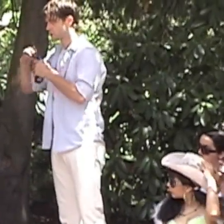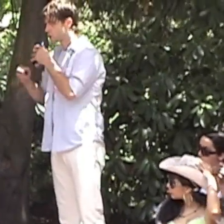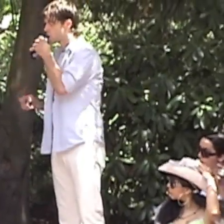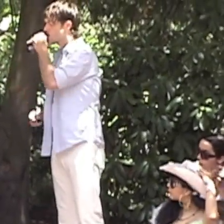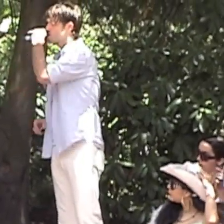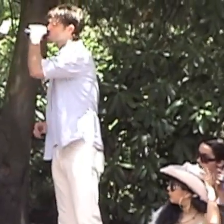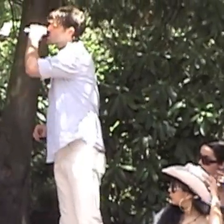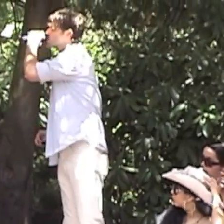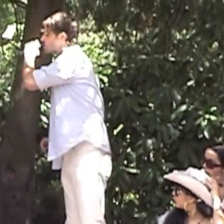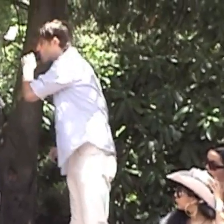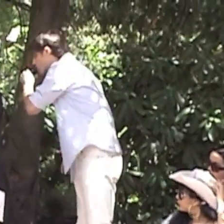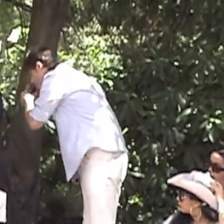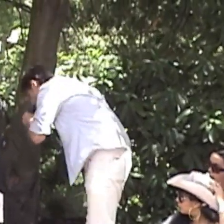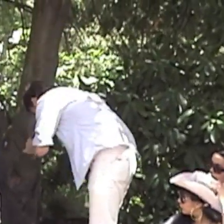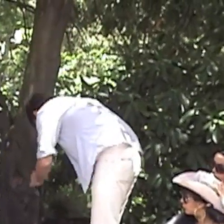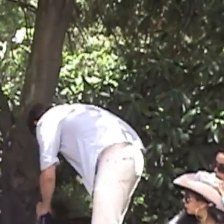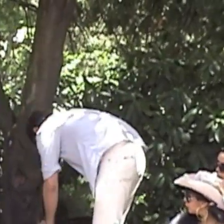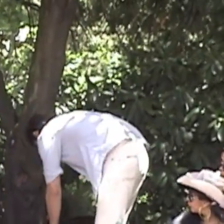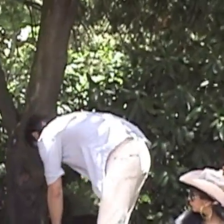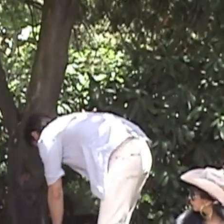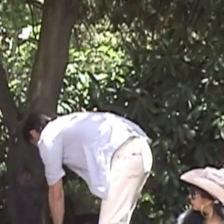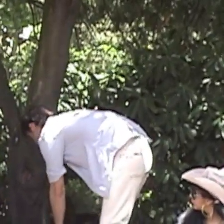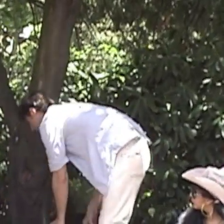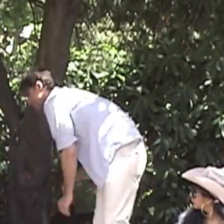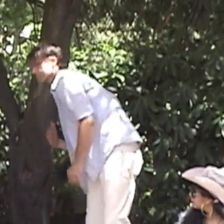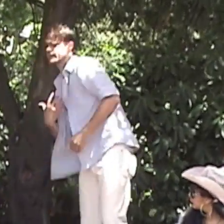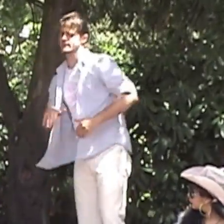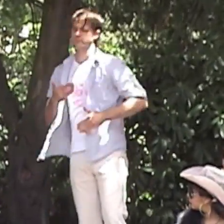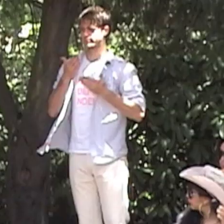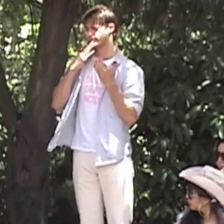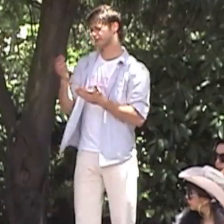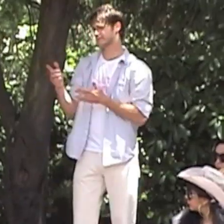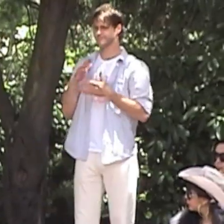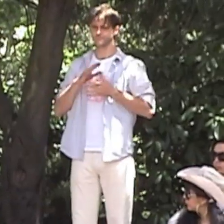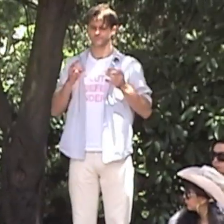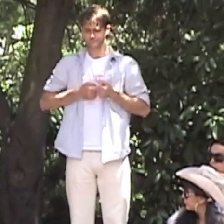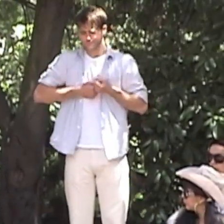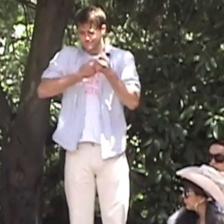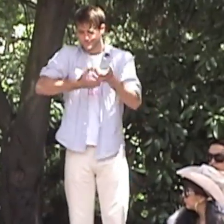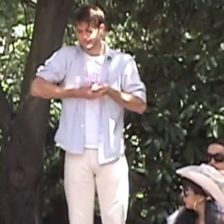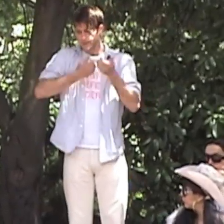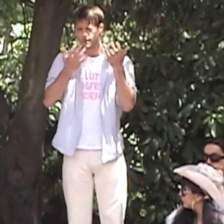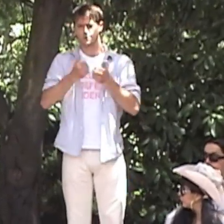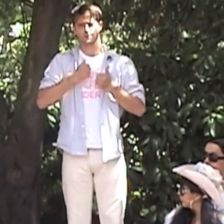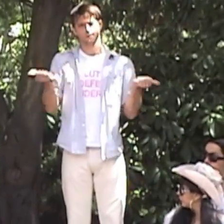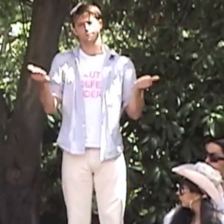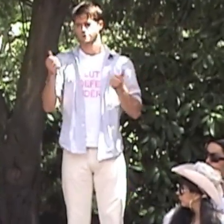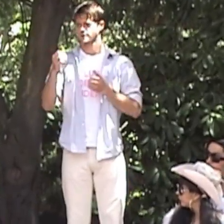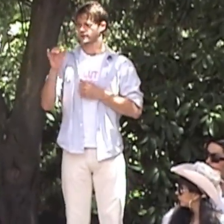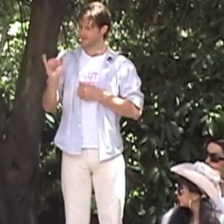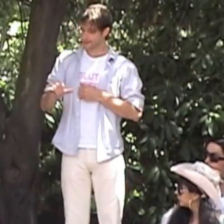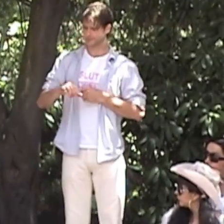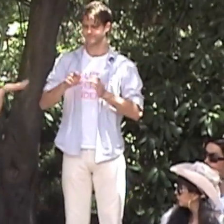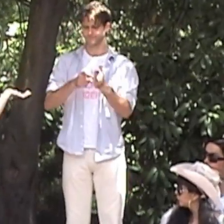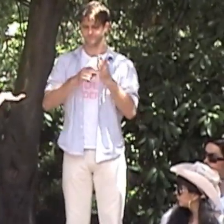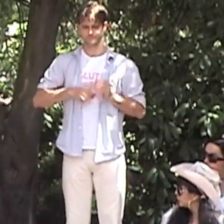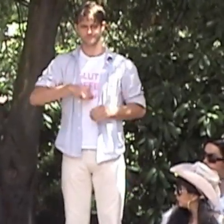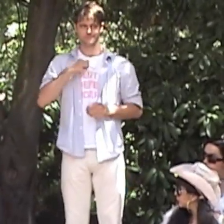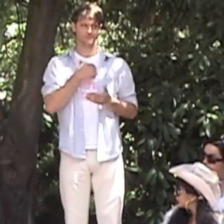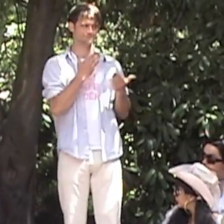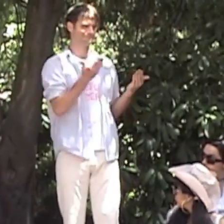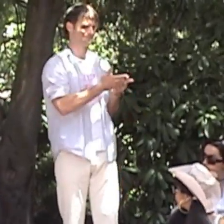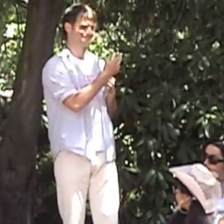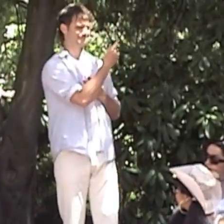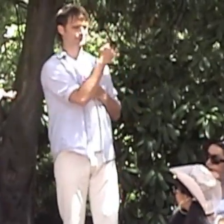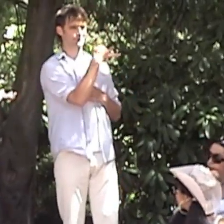Thank you so much for sharing your story. It takes a lot of courage to speak out about something like this in front of a group of this size. I would like to